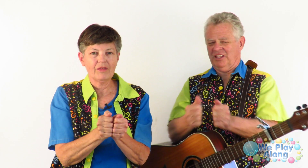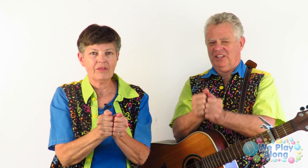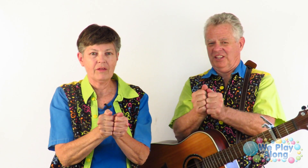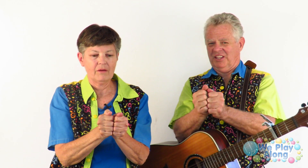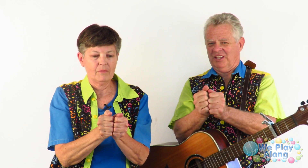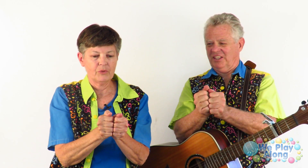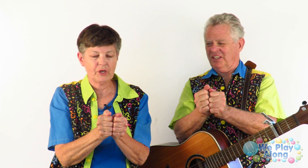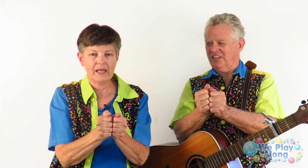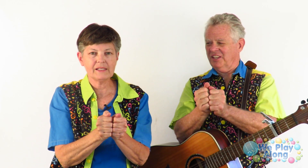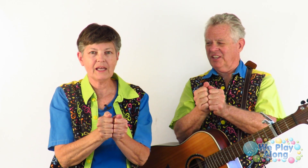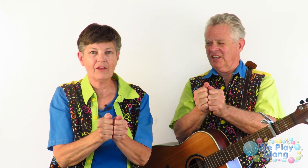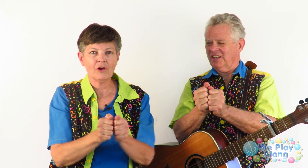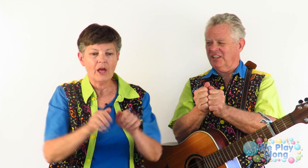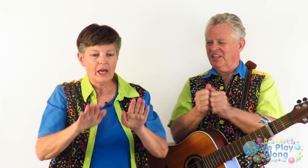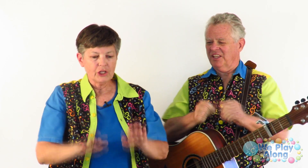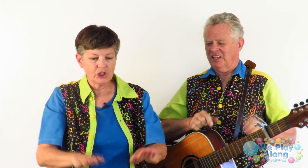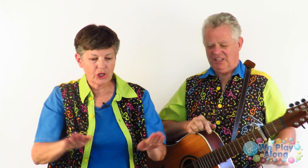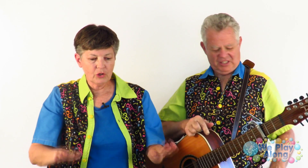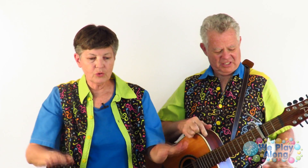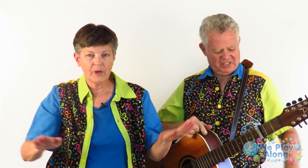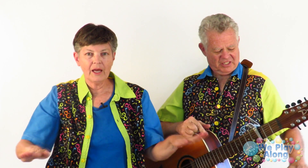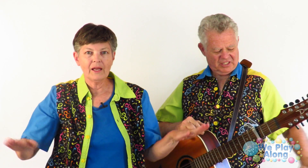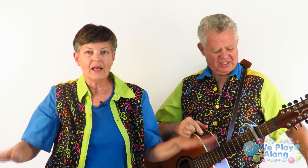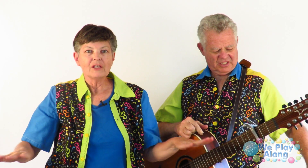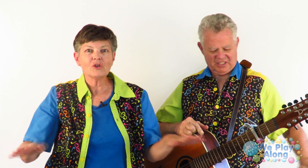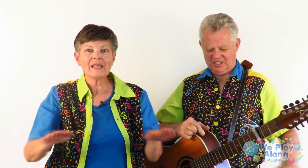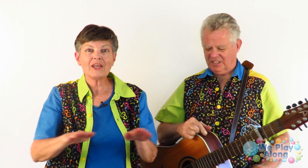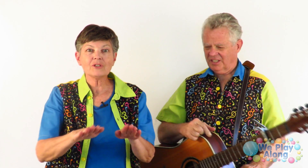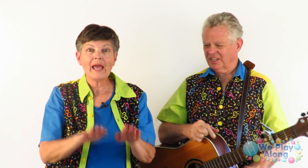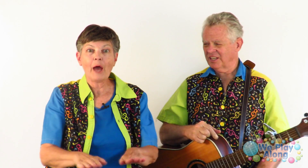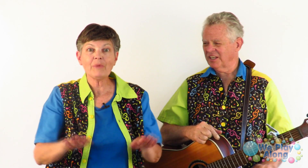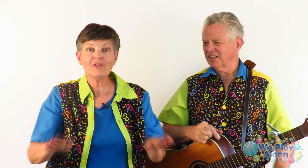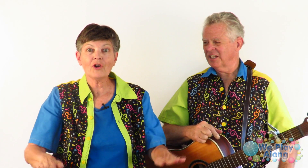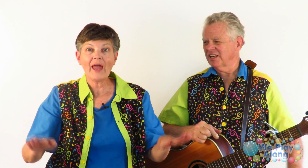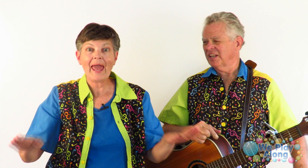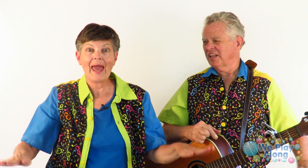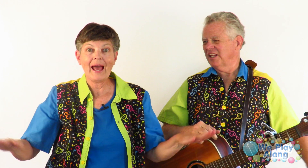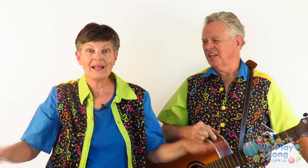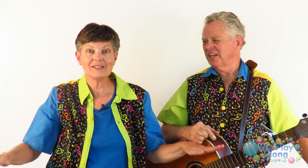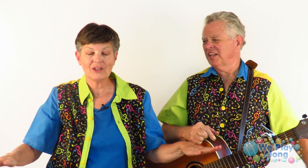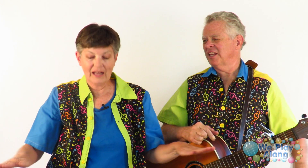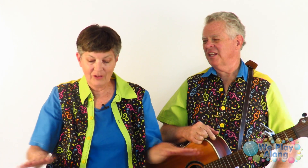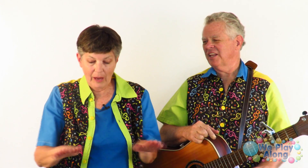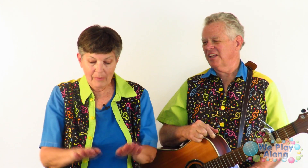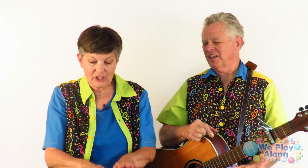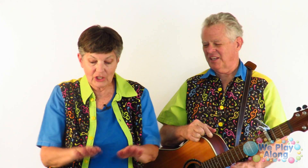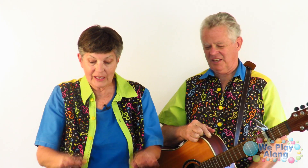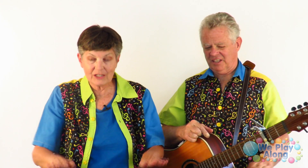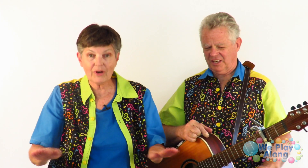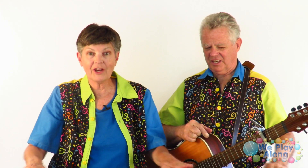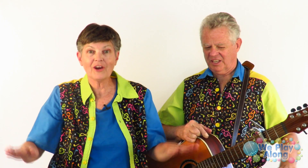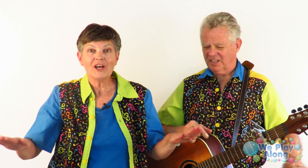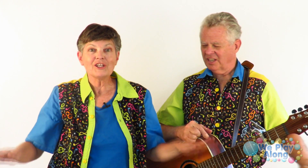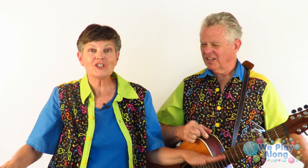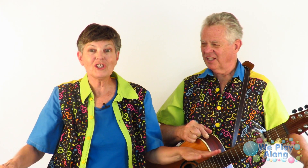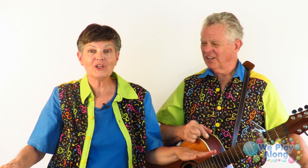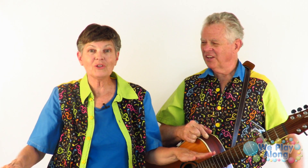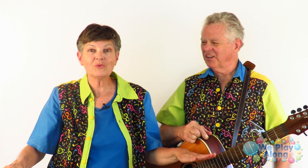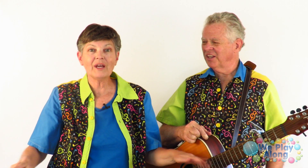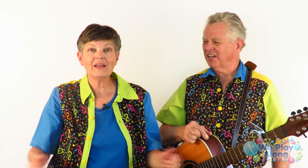with, put your hands together, children. So it's like you're tapping their heads. They're like, you have a bunch of little kids right here. Children